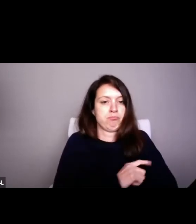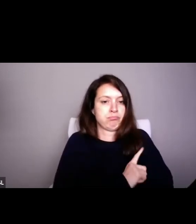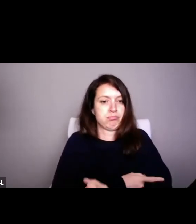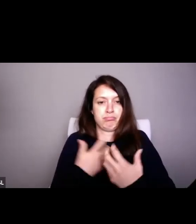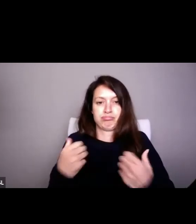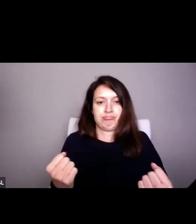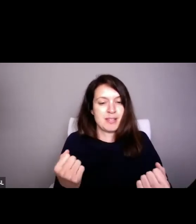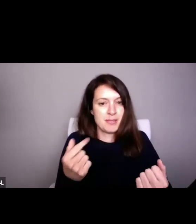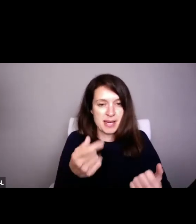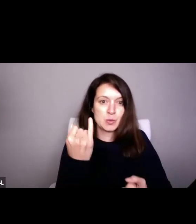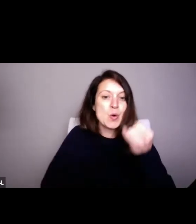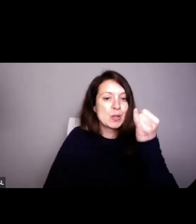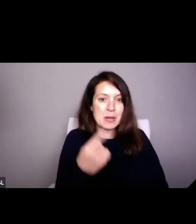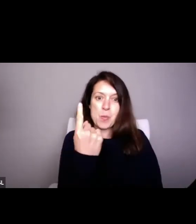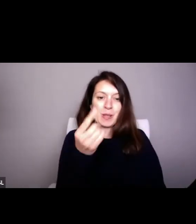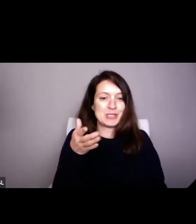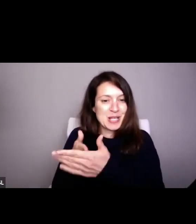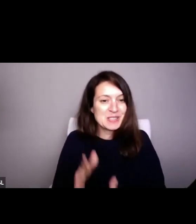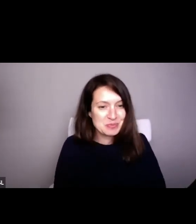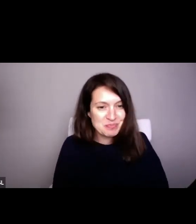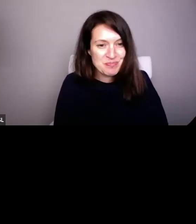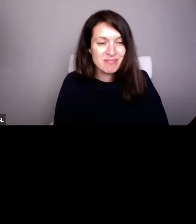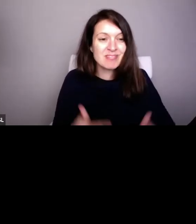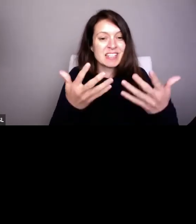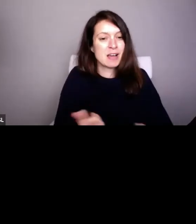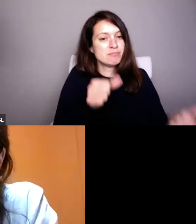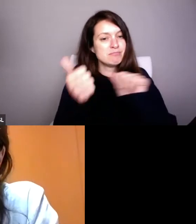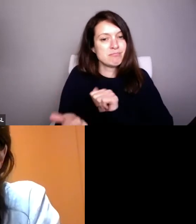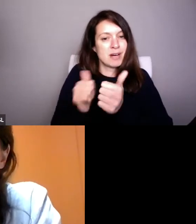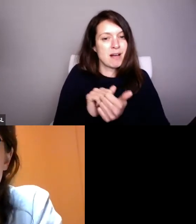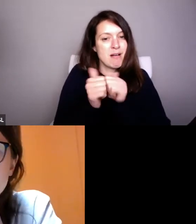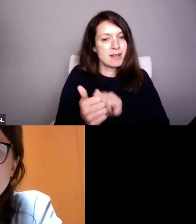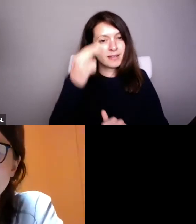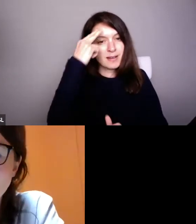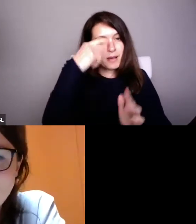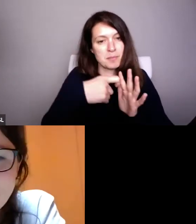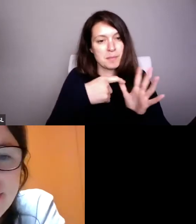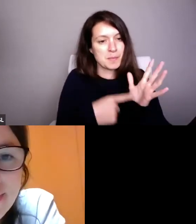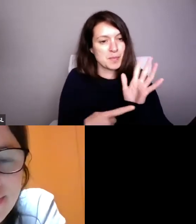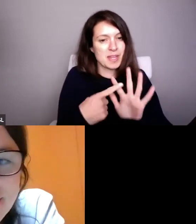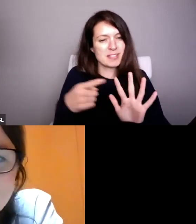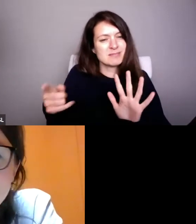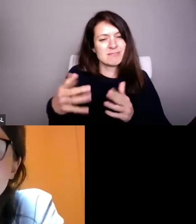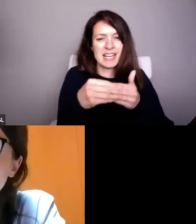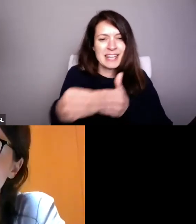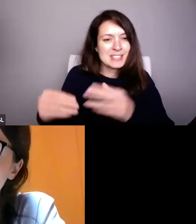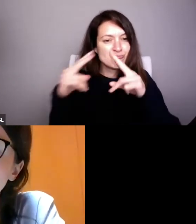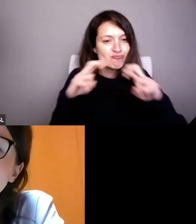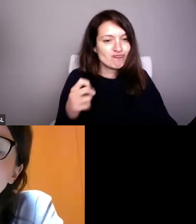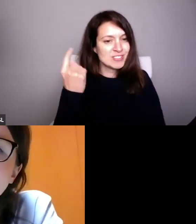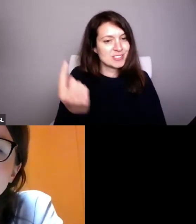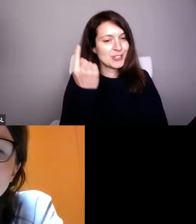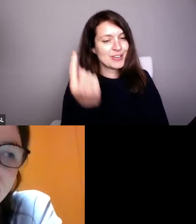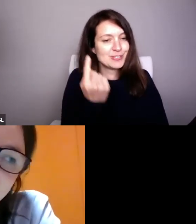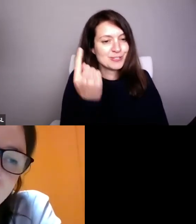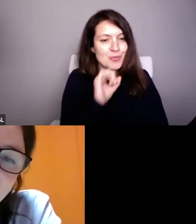themselves. So I'm now going to hand across to my colleague Kate, who is doing a lot of the lead work on the research element of this piece, just to talk us through